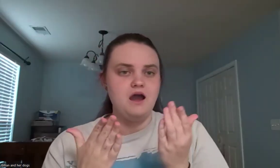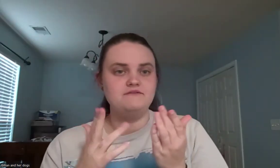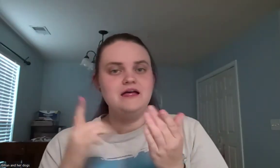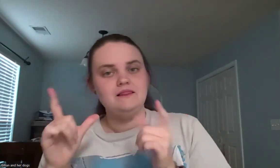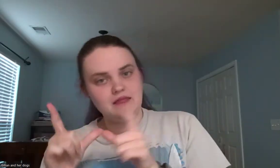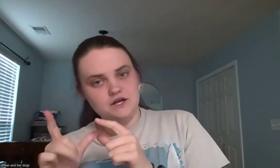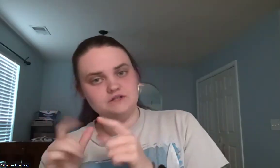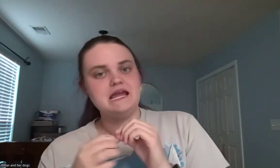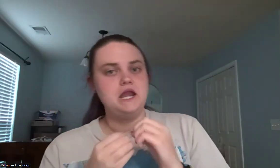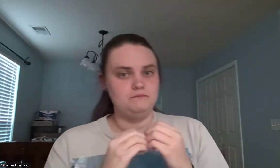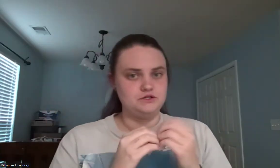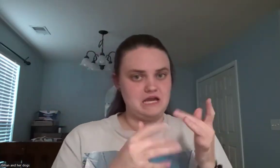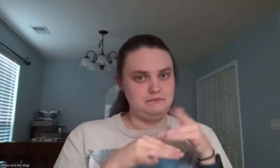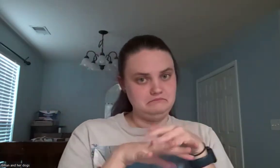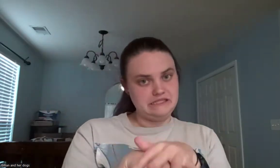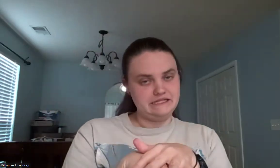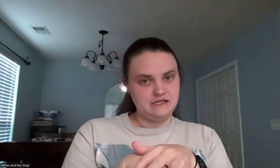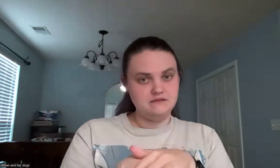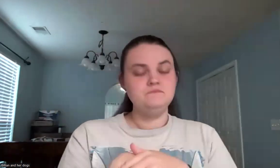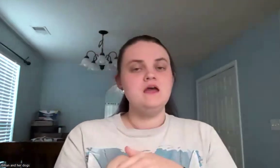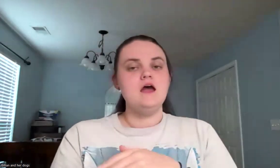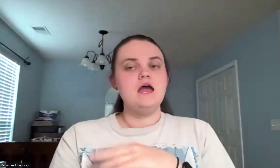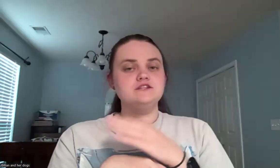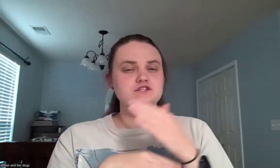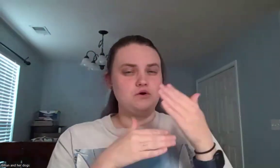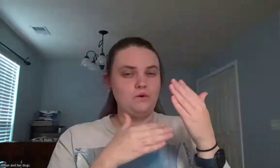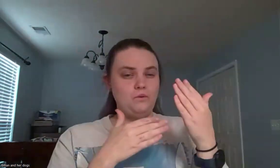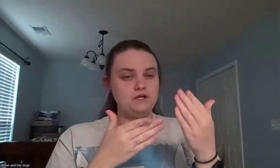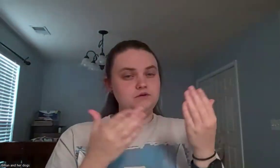have letters and numbers kind of blended in. And so